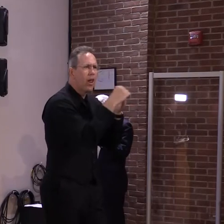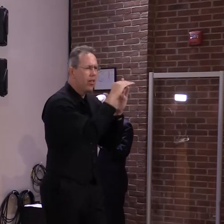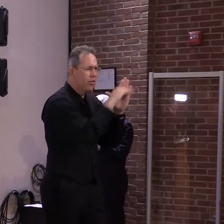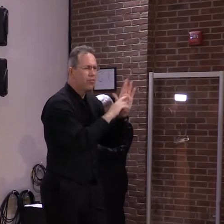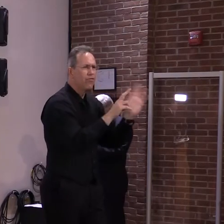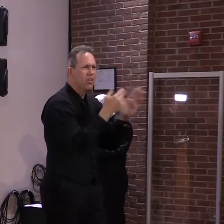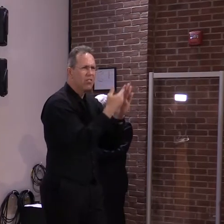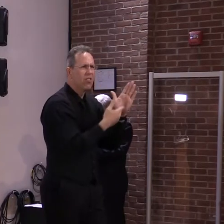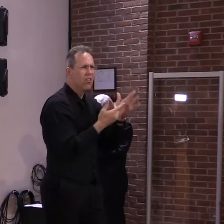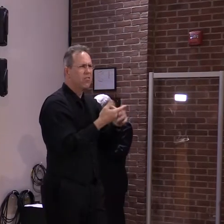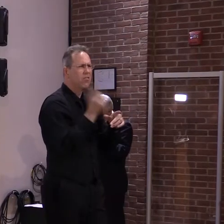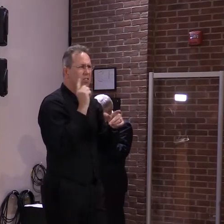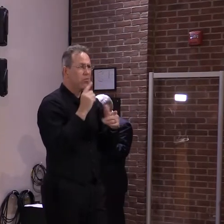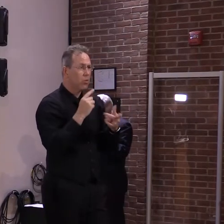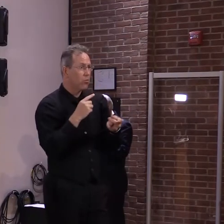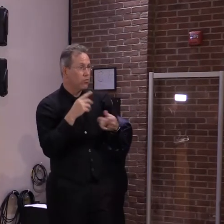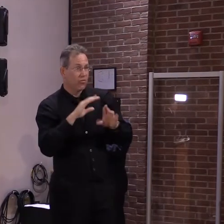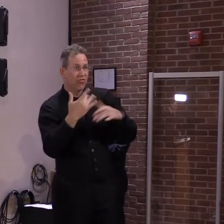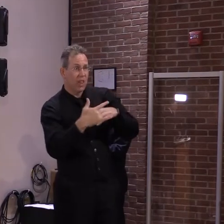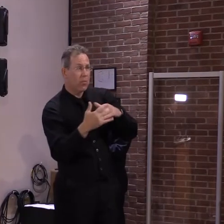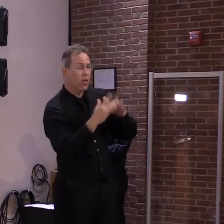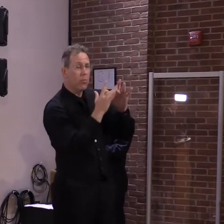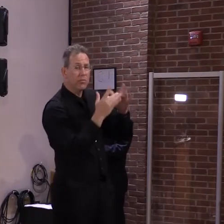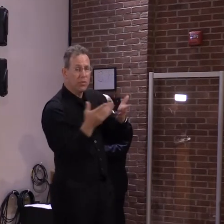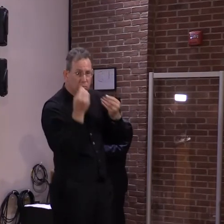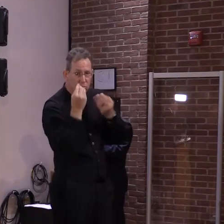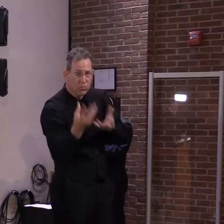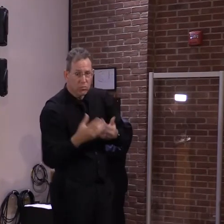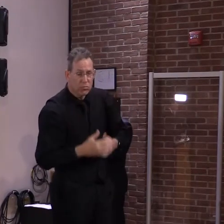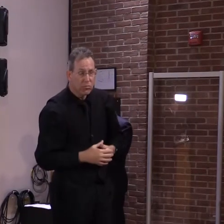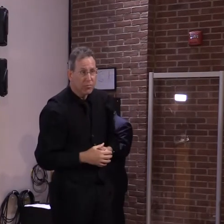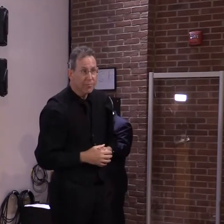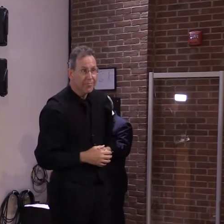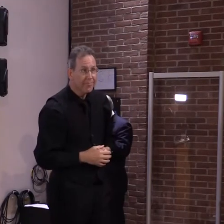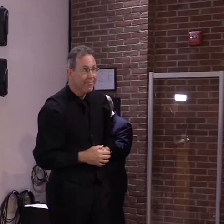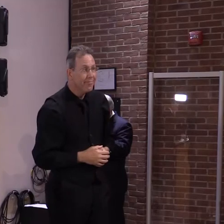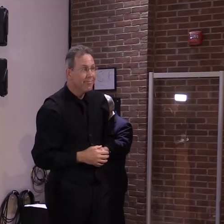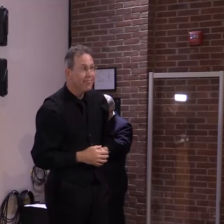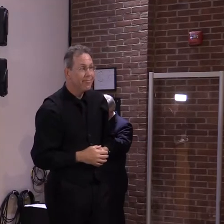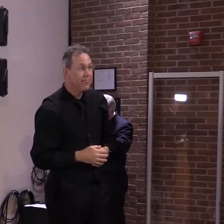Okay, thank you. Commissioner Sherling, anything you want to add to that?